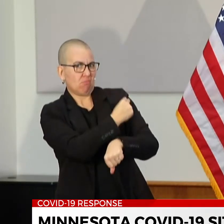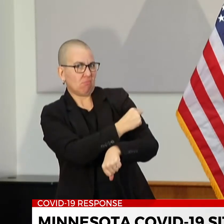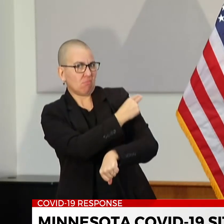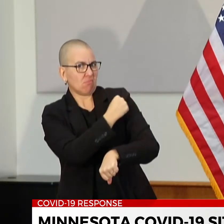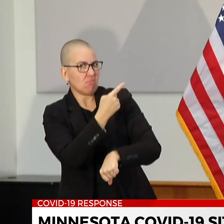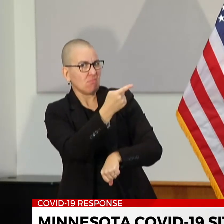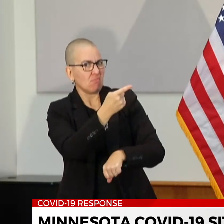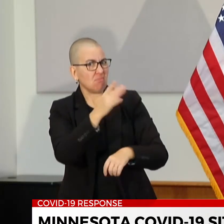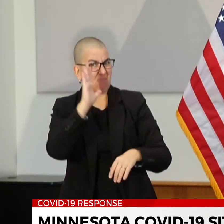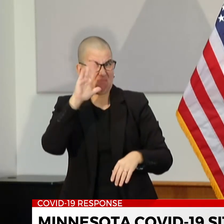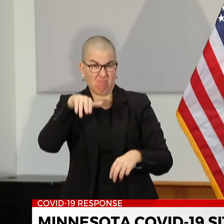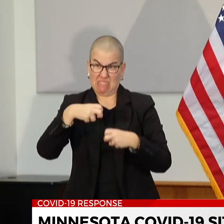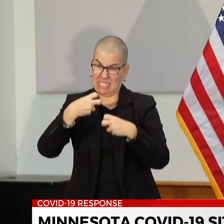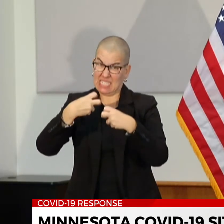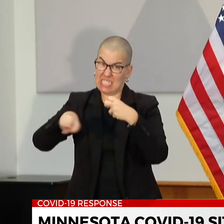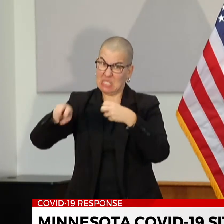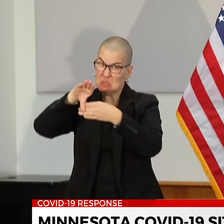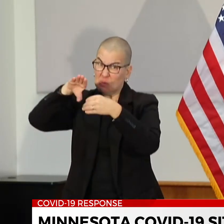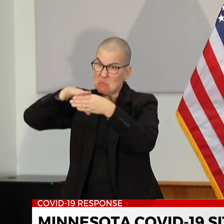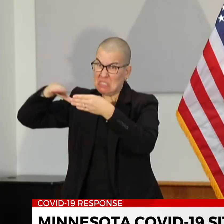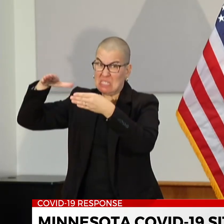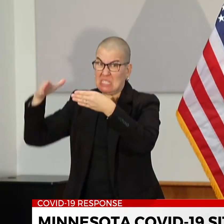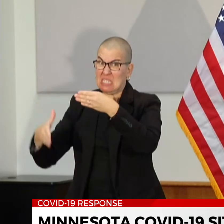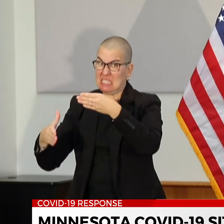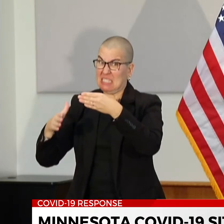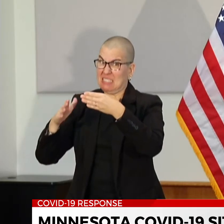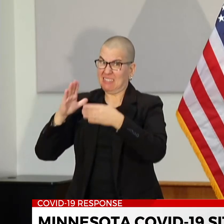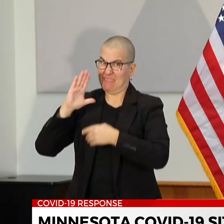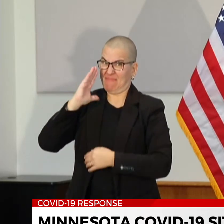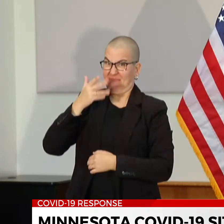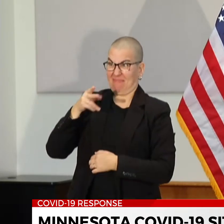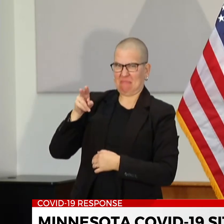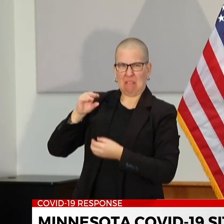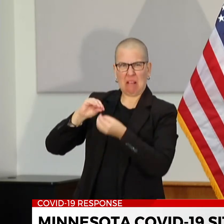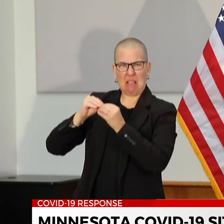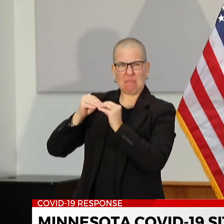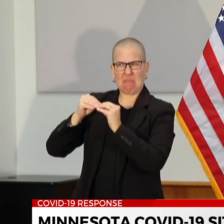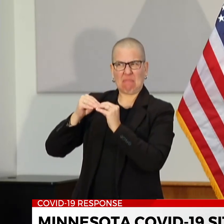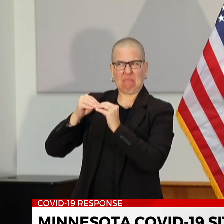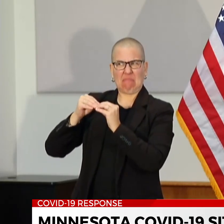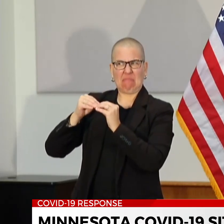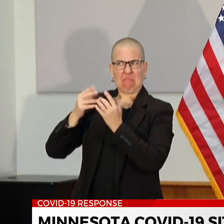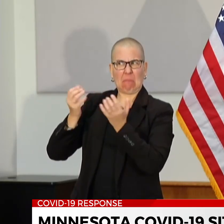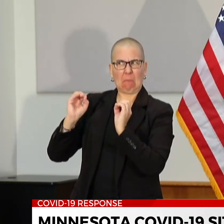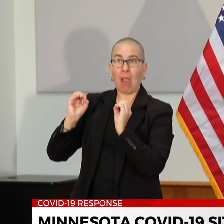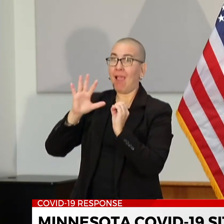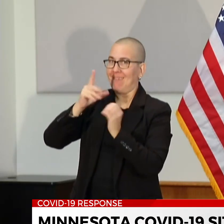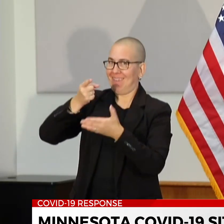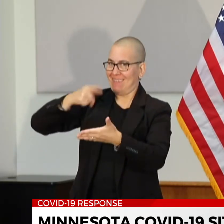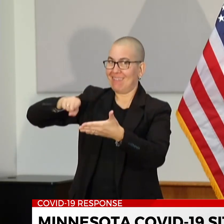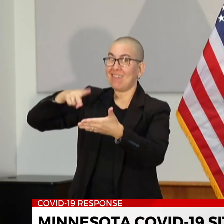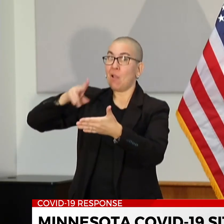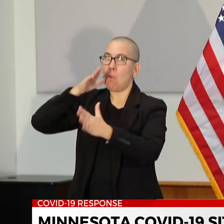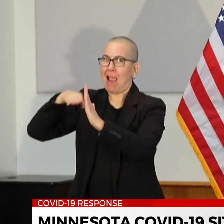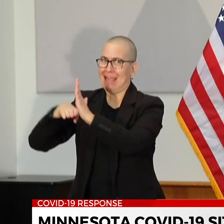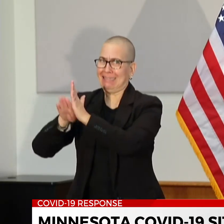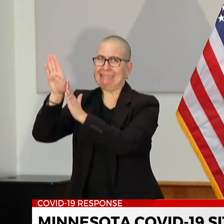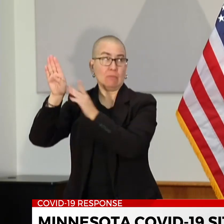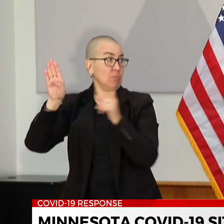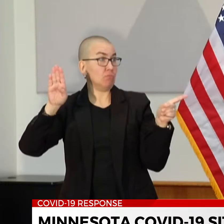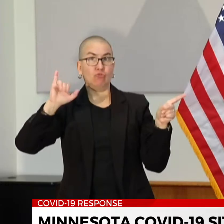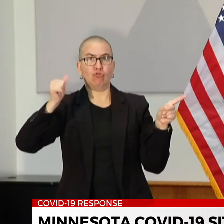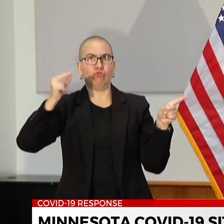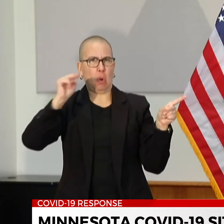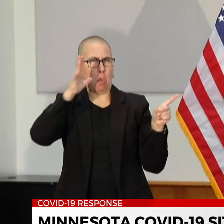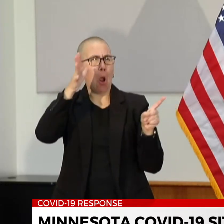weekend, and the numbers seem to show that. And I want to, again, Commissioner Malcolm does a really good job of doing this, and I just want to